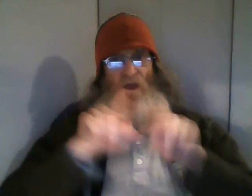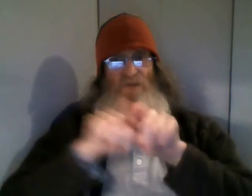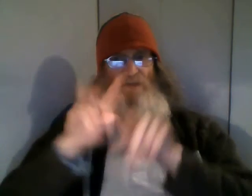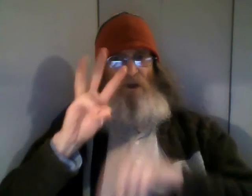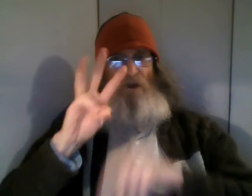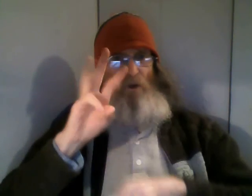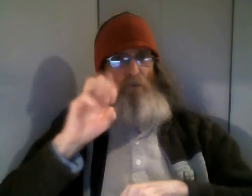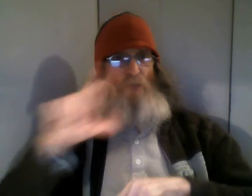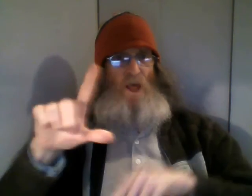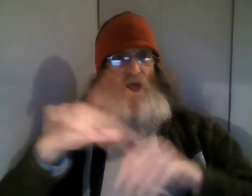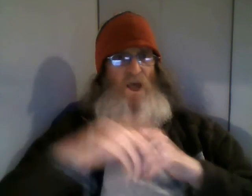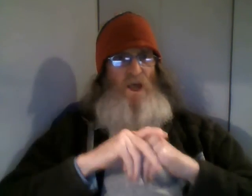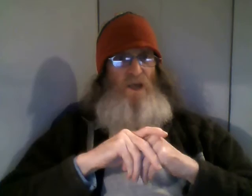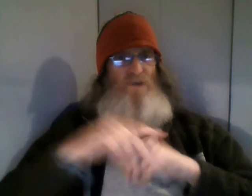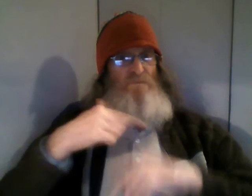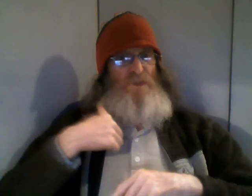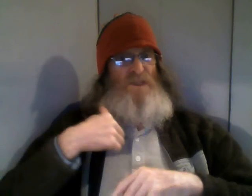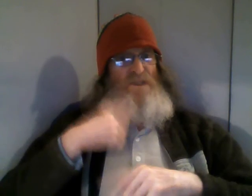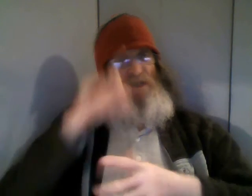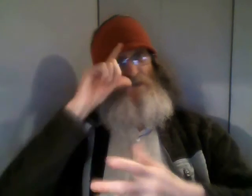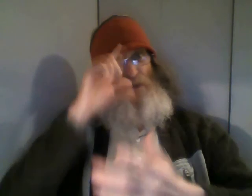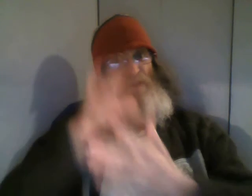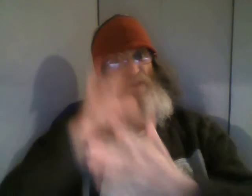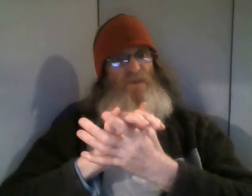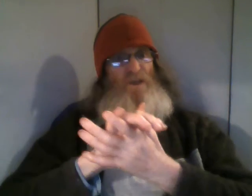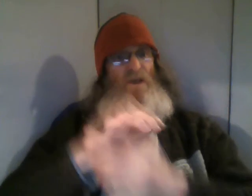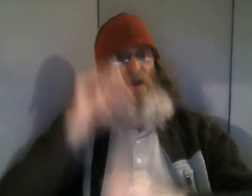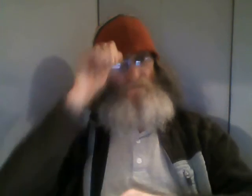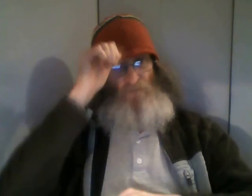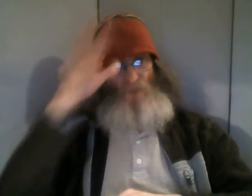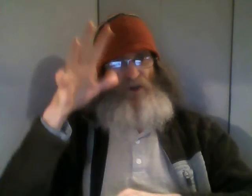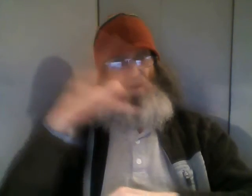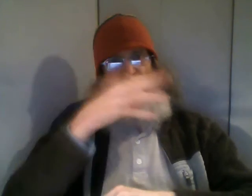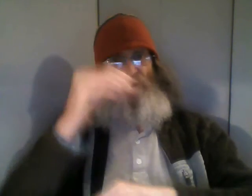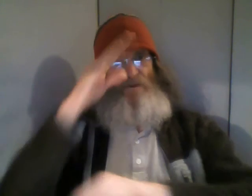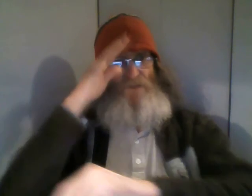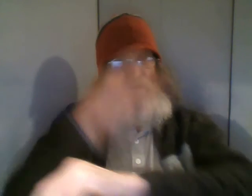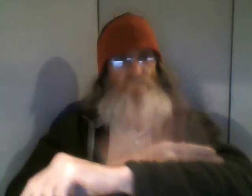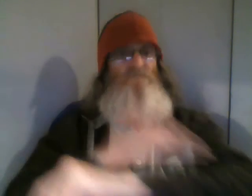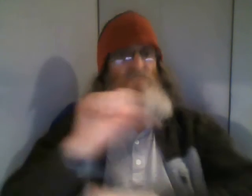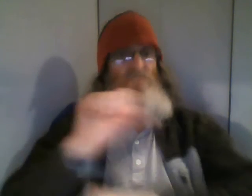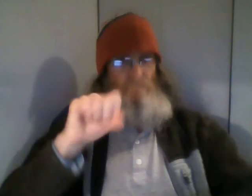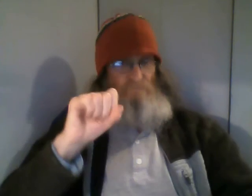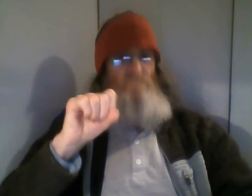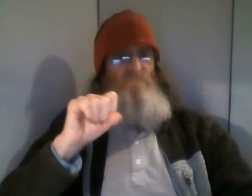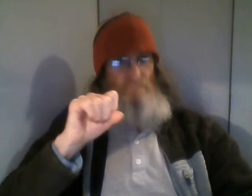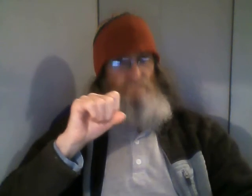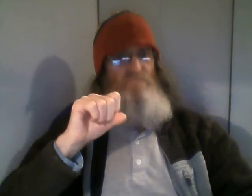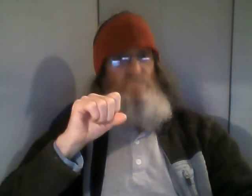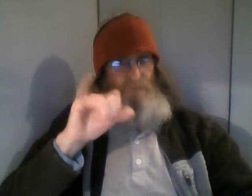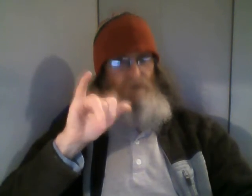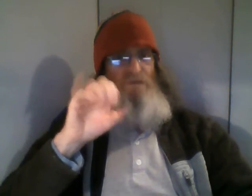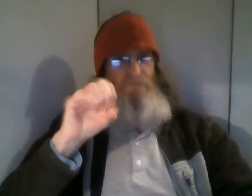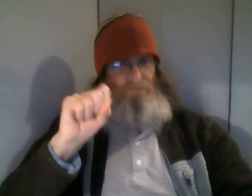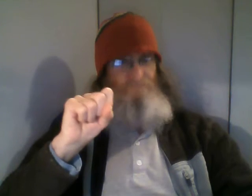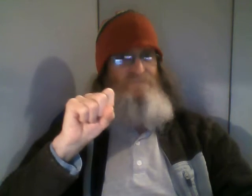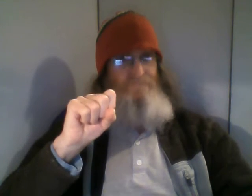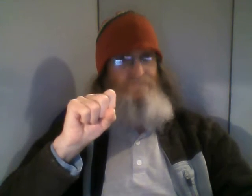of my mind. They have everything the way they know I can. And with 30% off, who knows what I'll